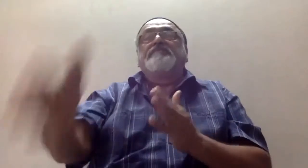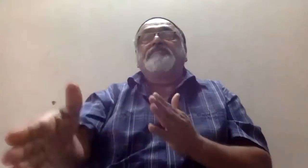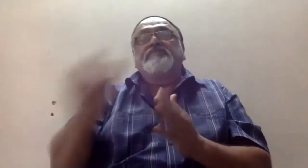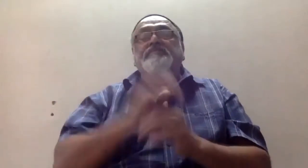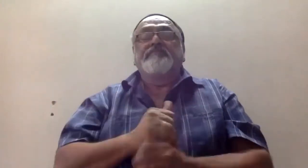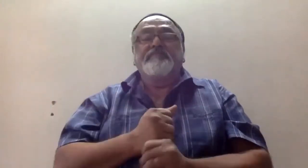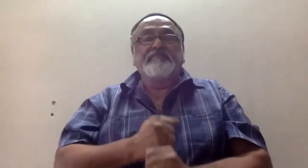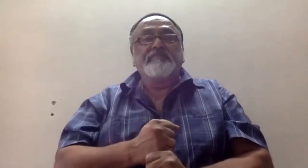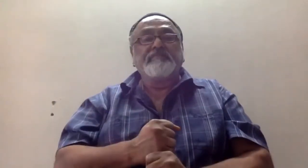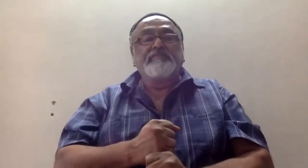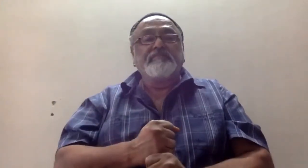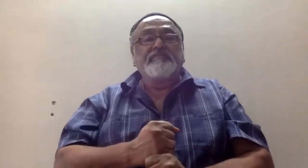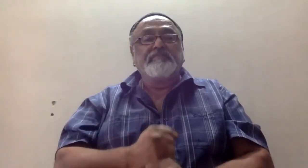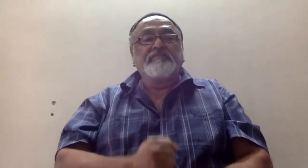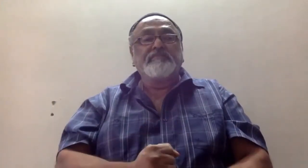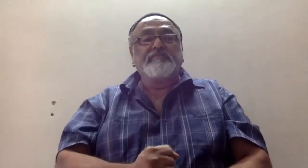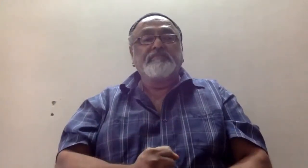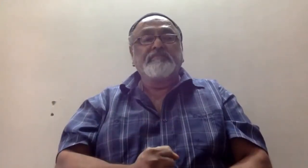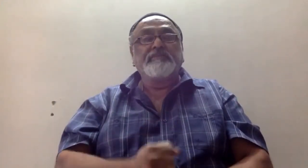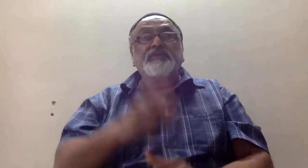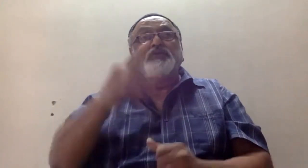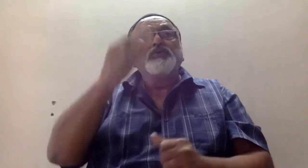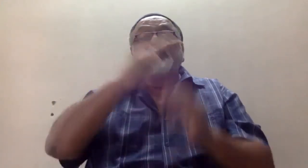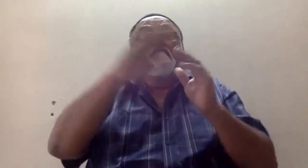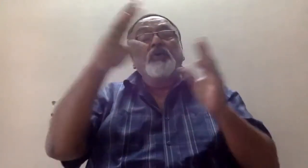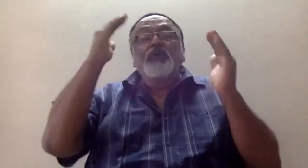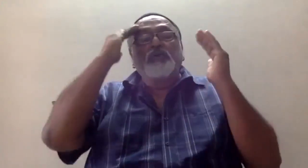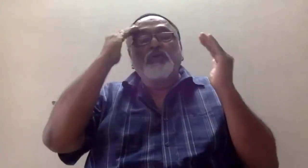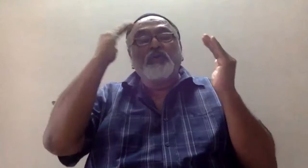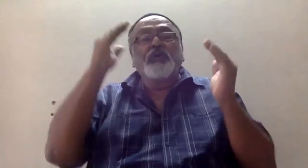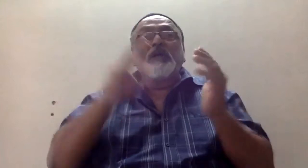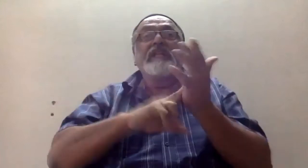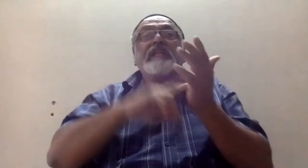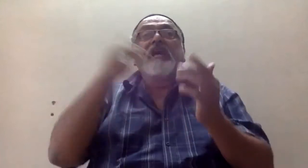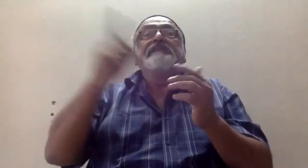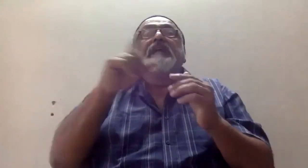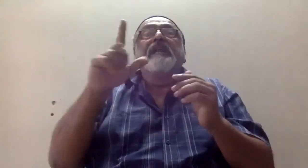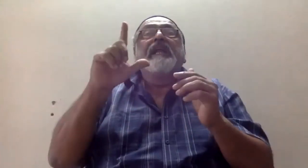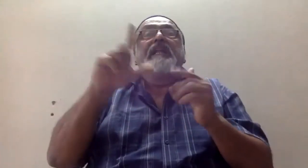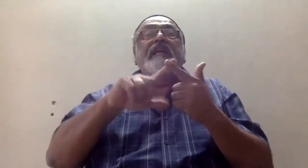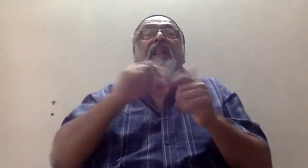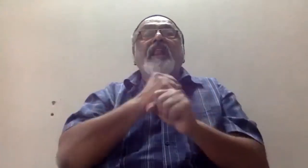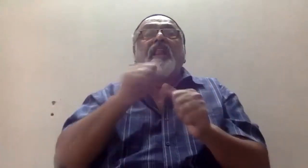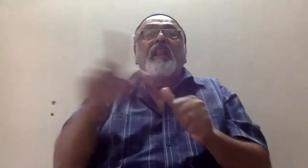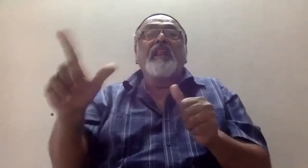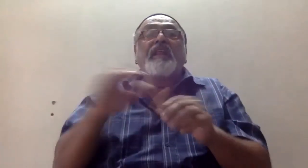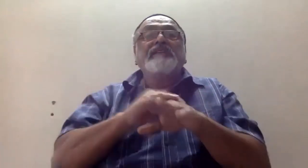of the laws on the National Legal Services Authority Act. So under that act